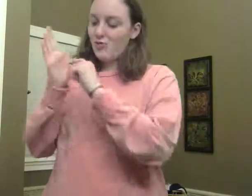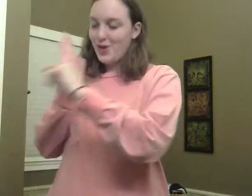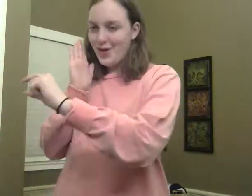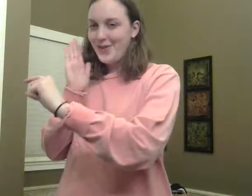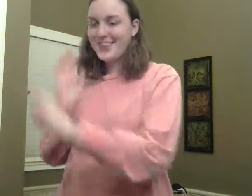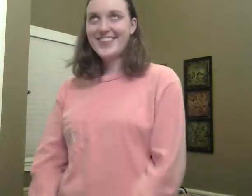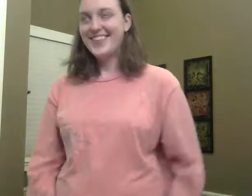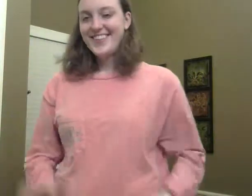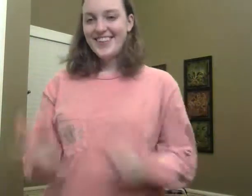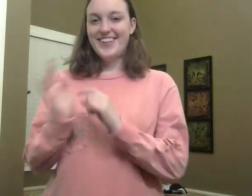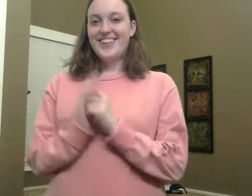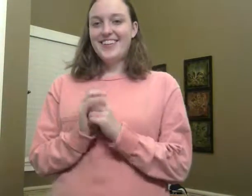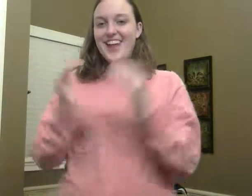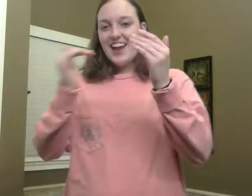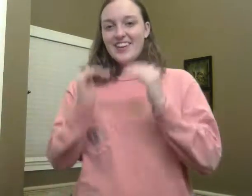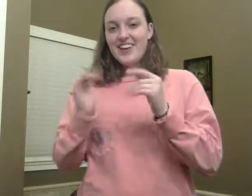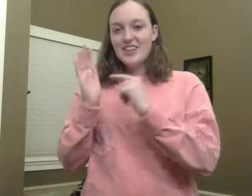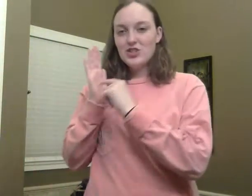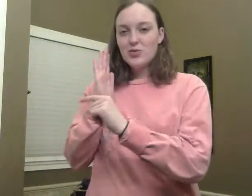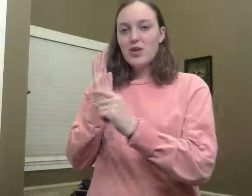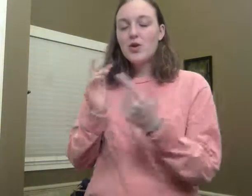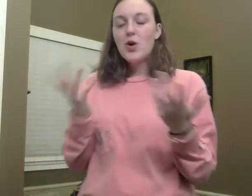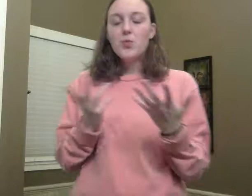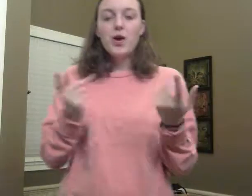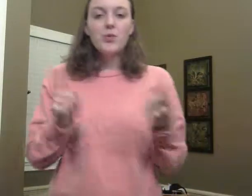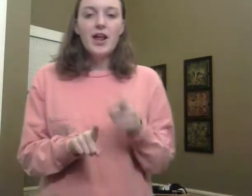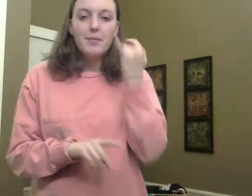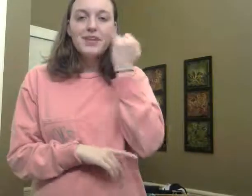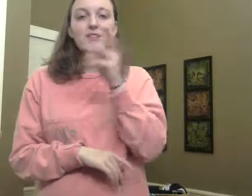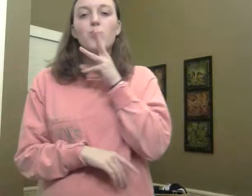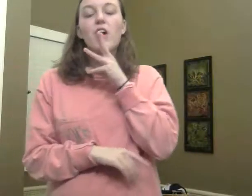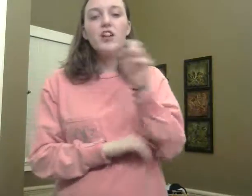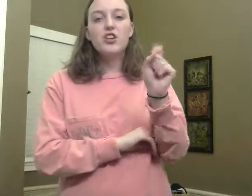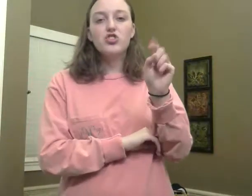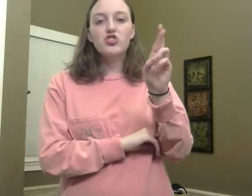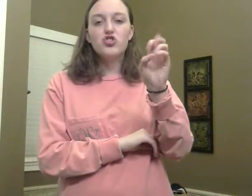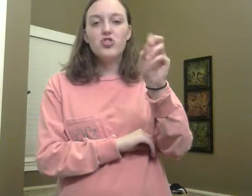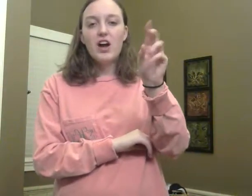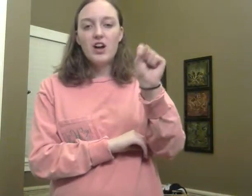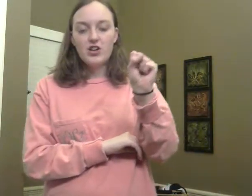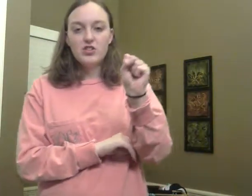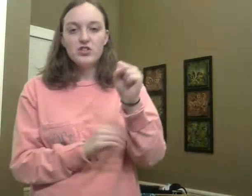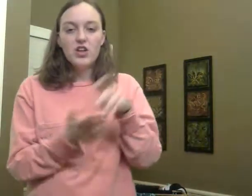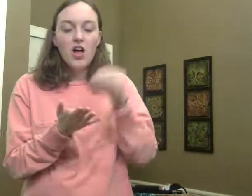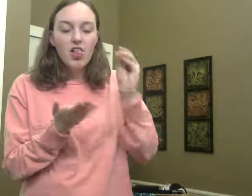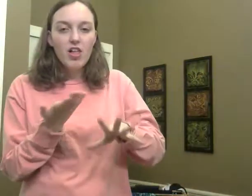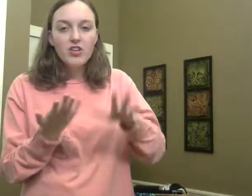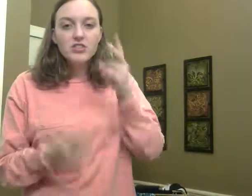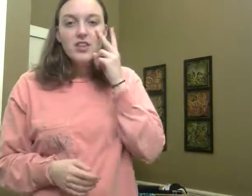striders lost their vision? You should already have this one answered. And how would you show your understanding that water